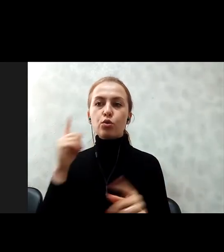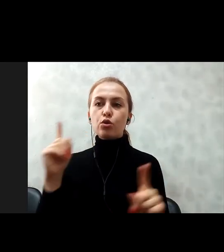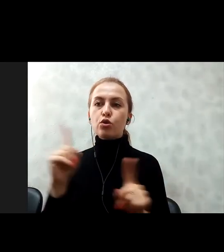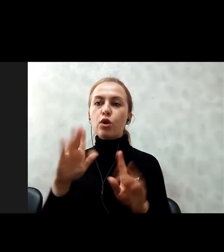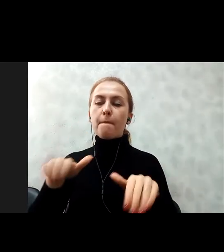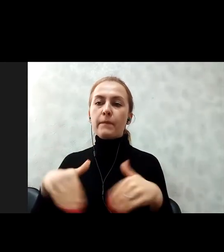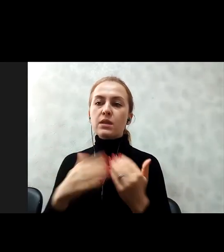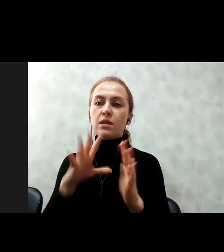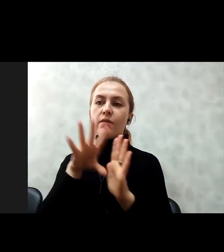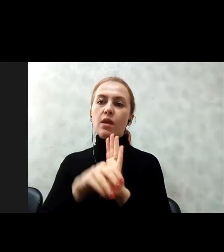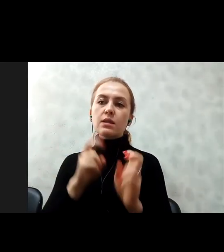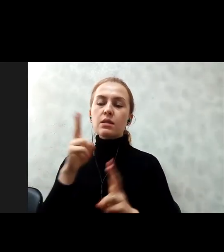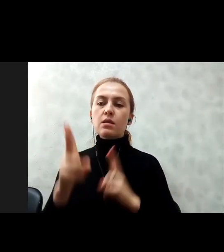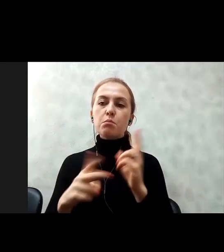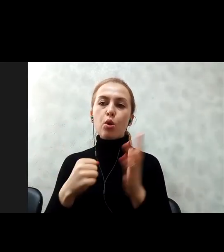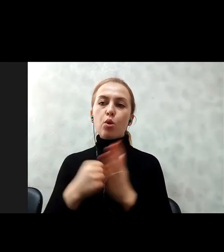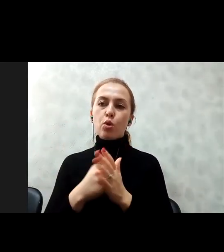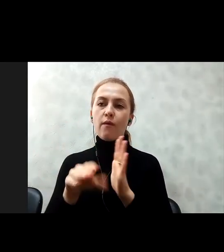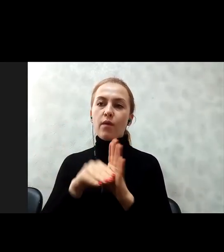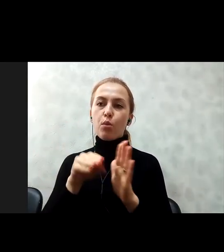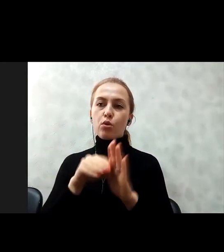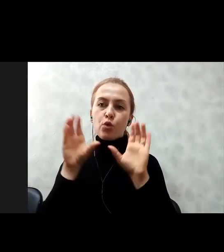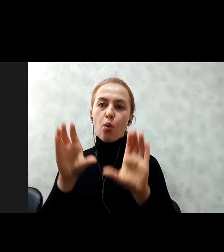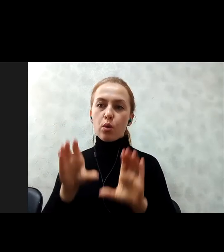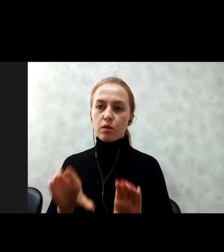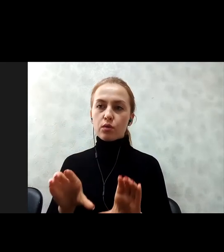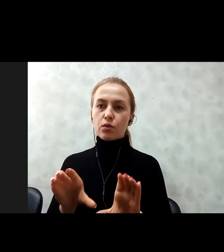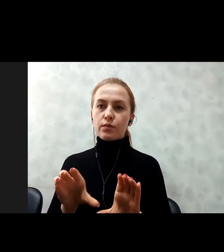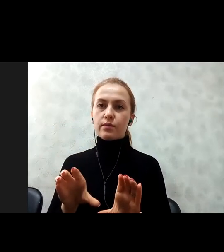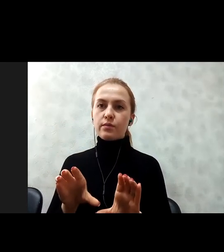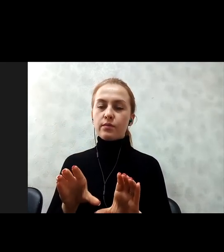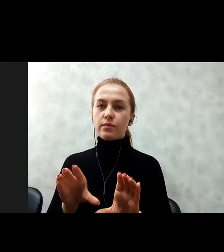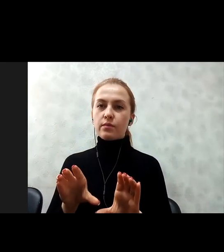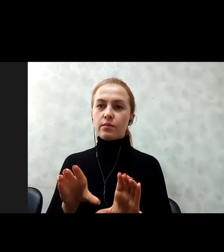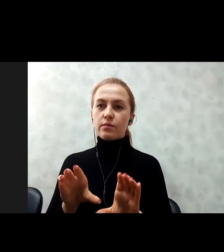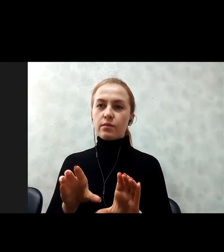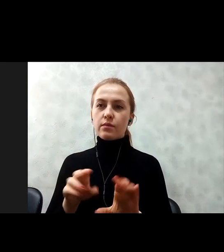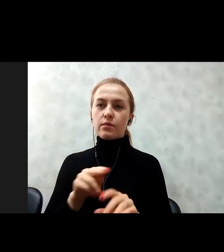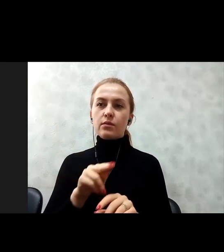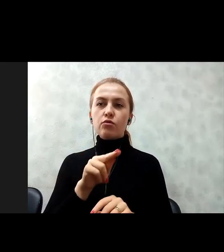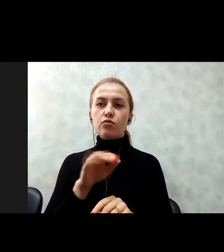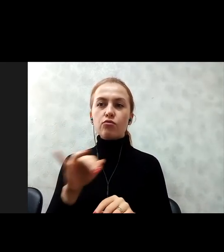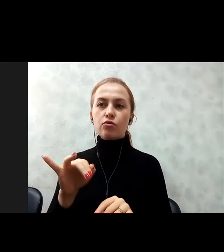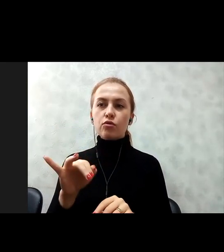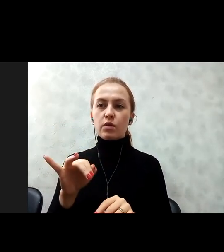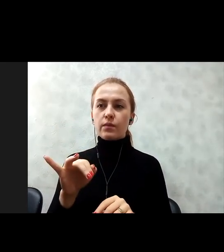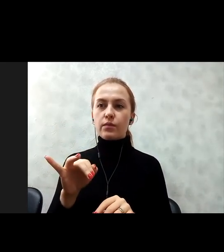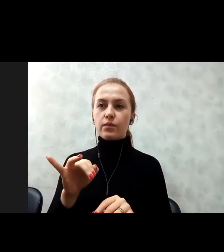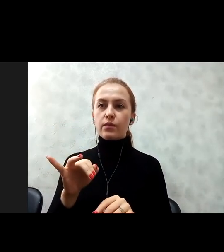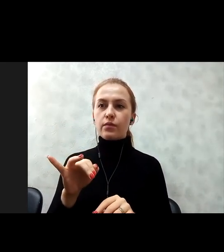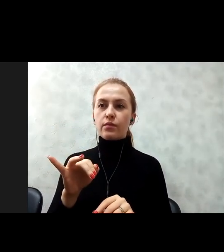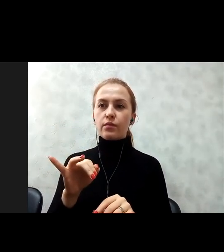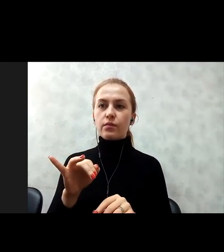read some of the opinions that we can read in the chat. After introducing amendments to the